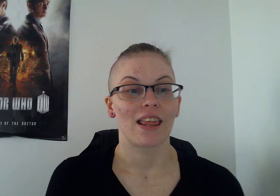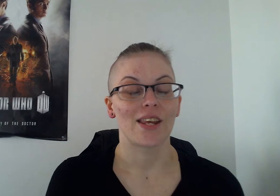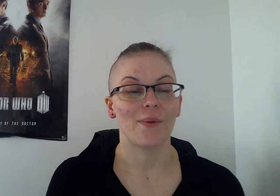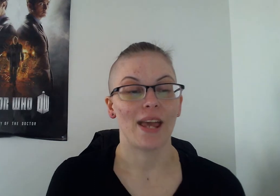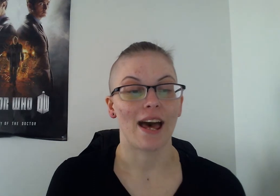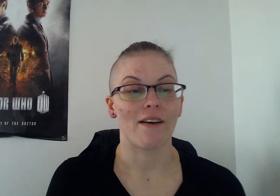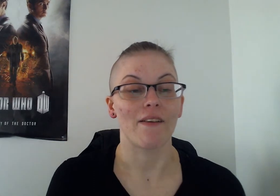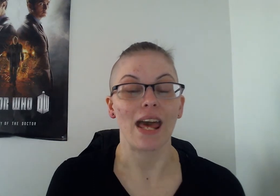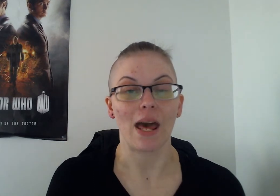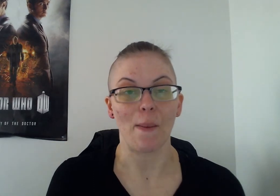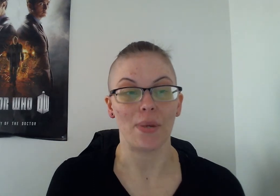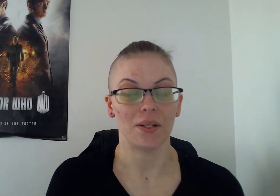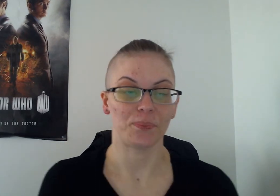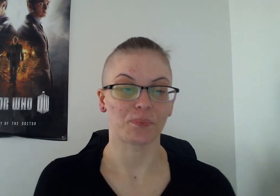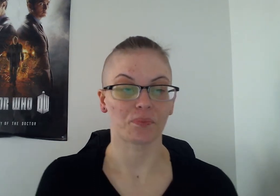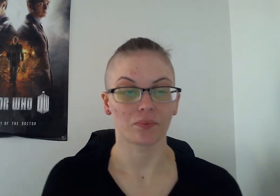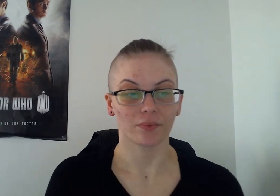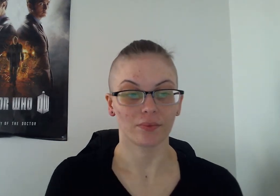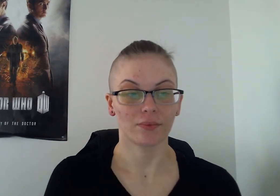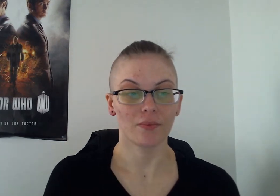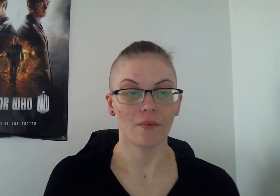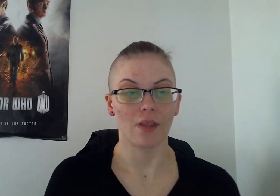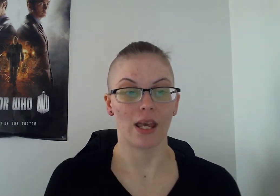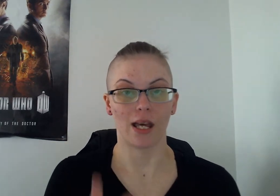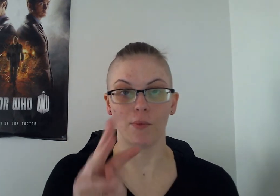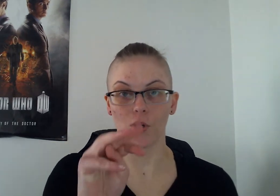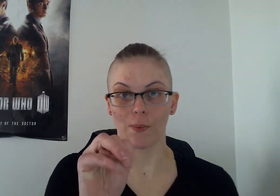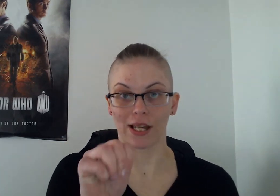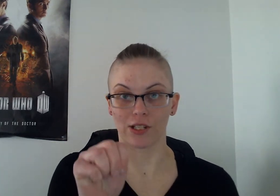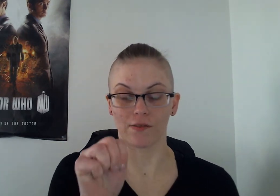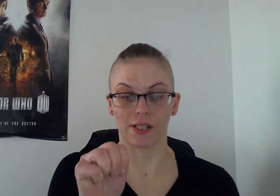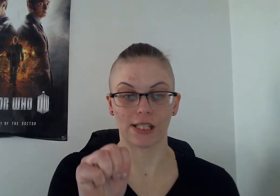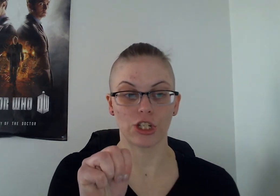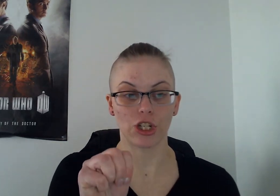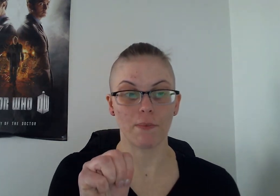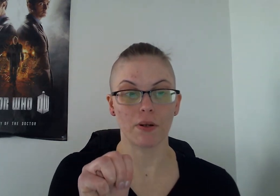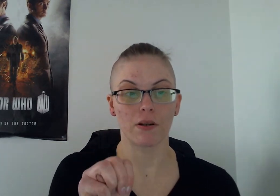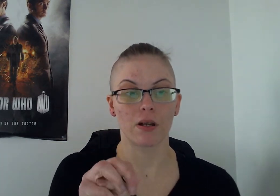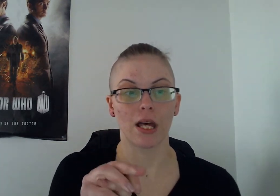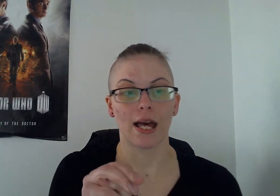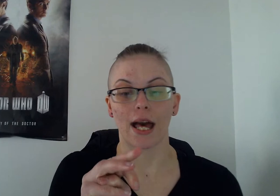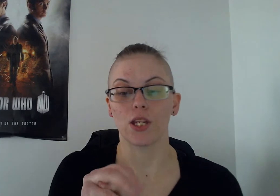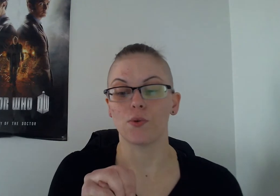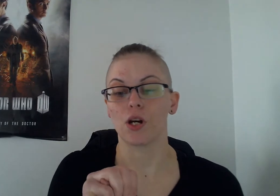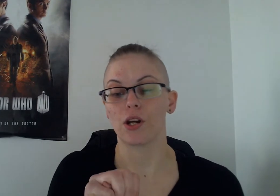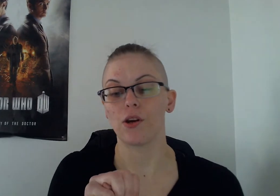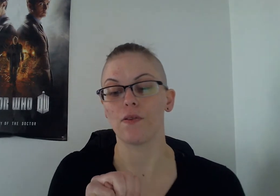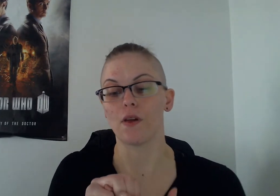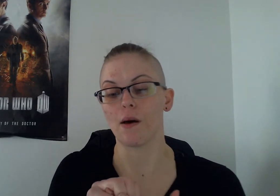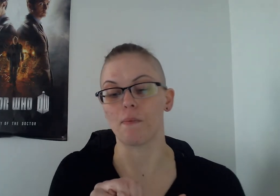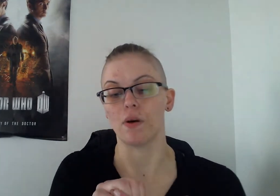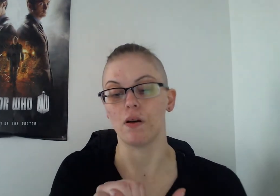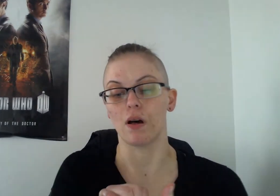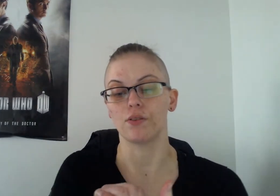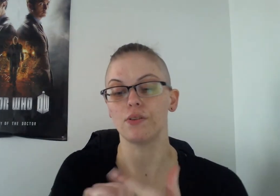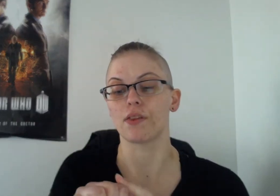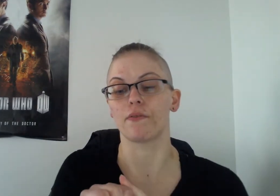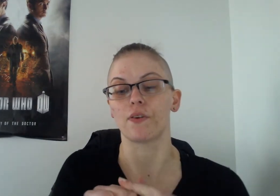Then we have M. M, you go back to your fisty shape, and you tuck your thumb underneath the first